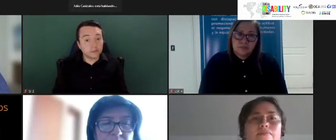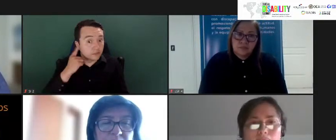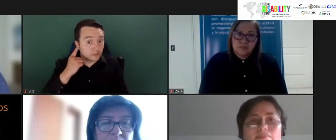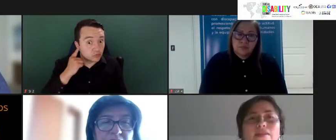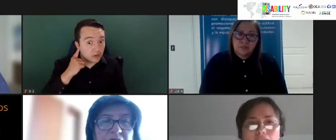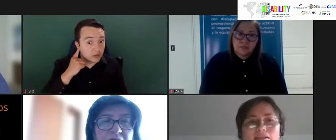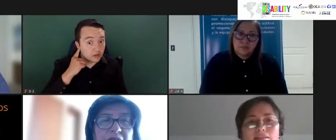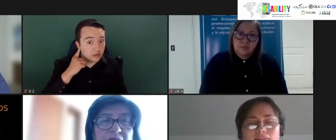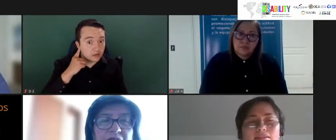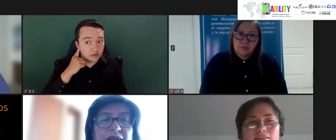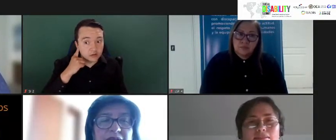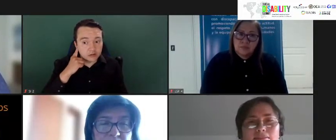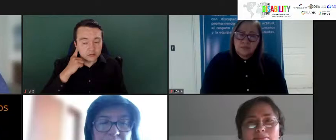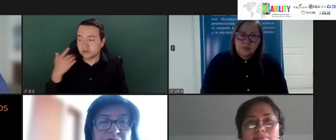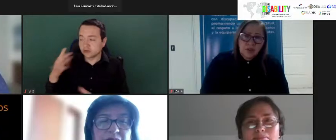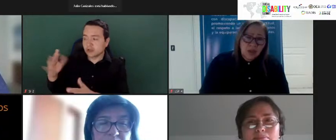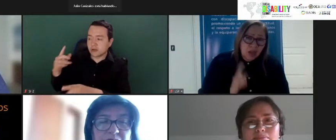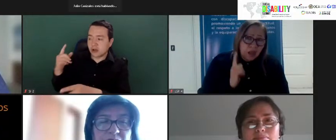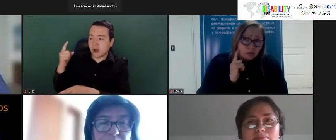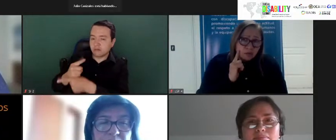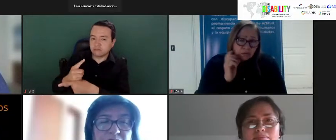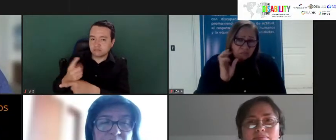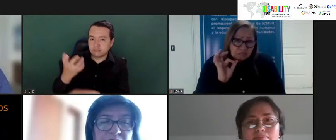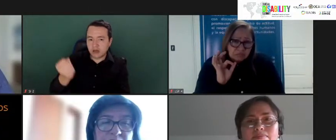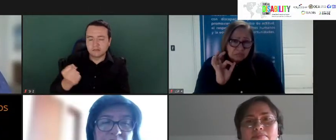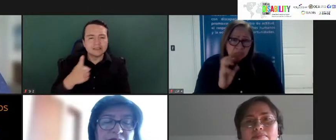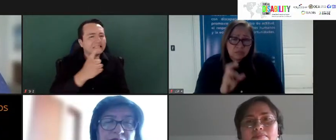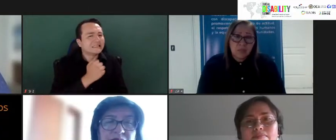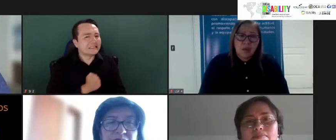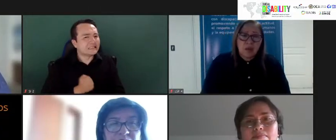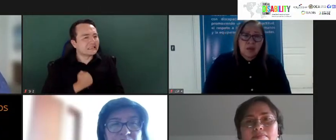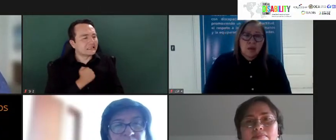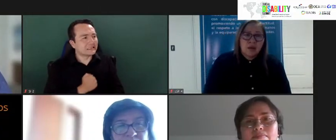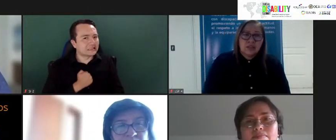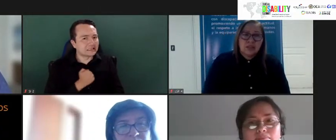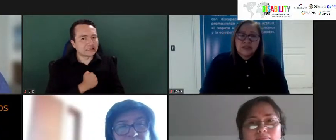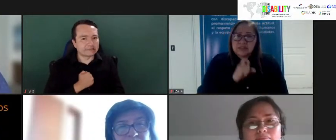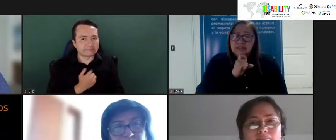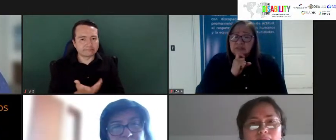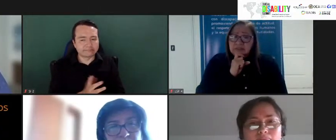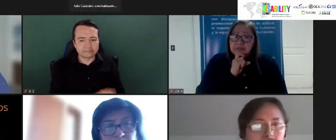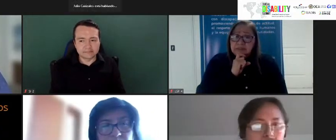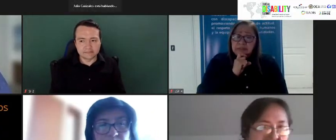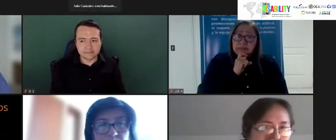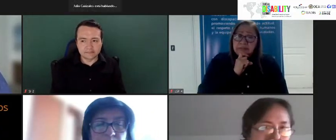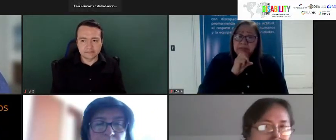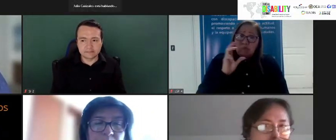can you listen to me now yes we can sorry about that